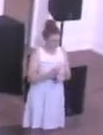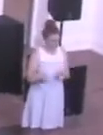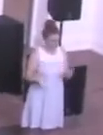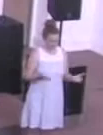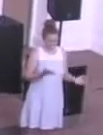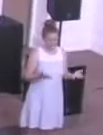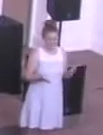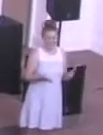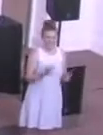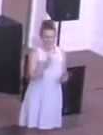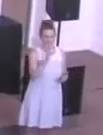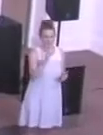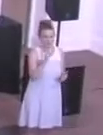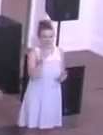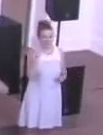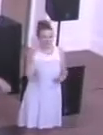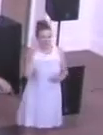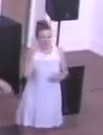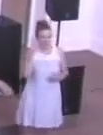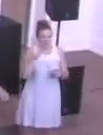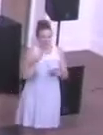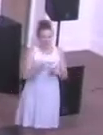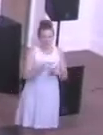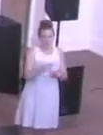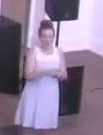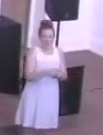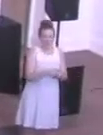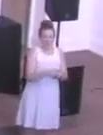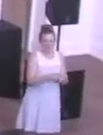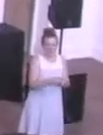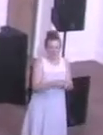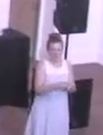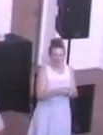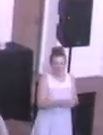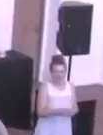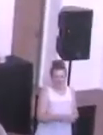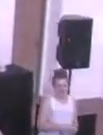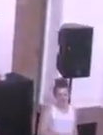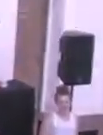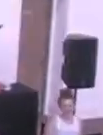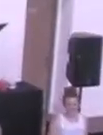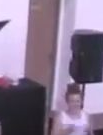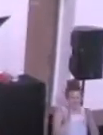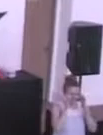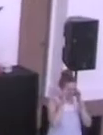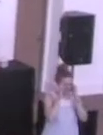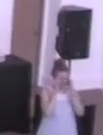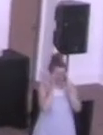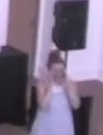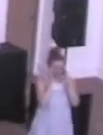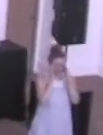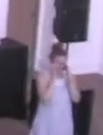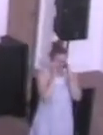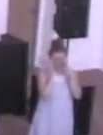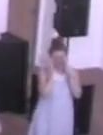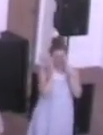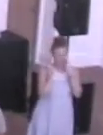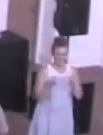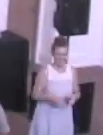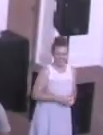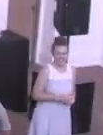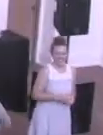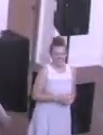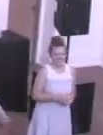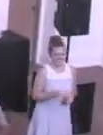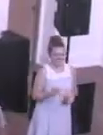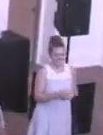Do not merely listen to the word and so deceive yourself.